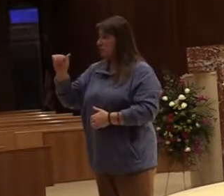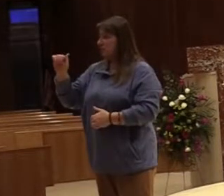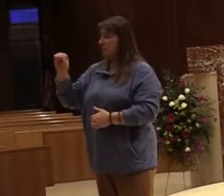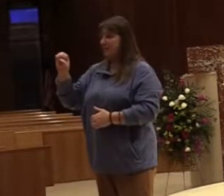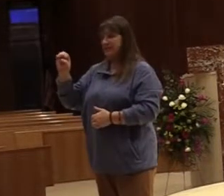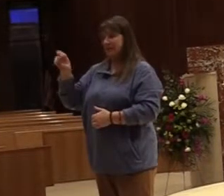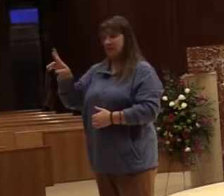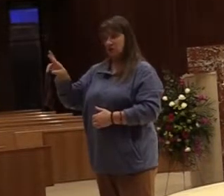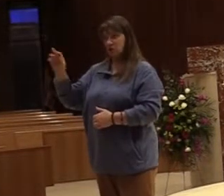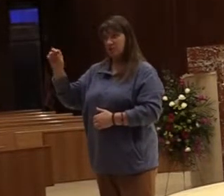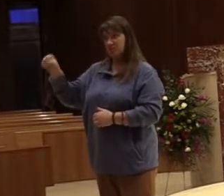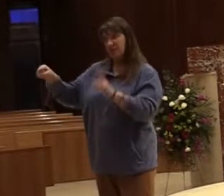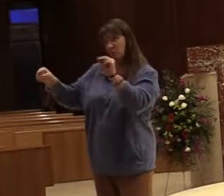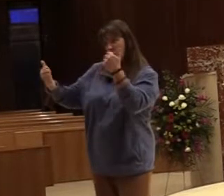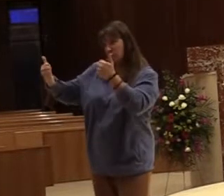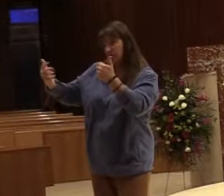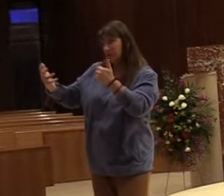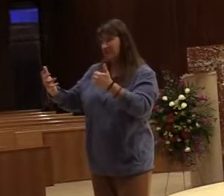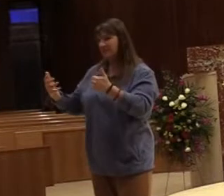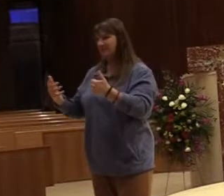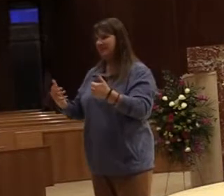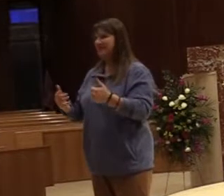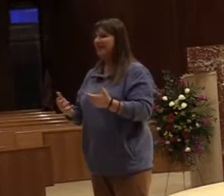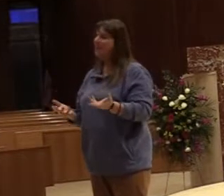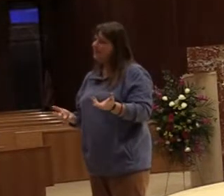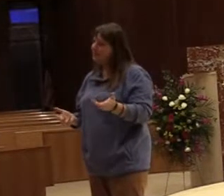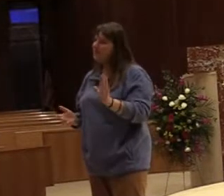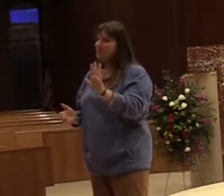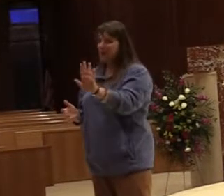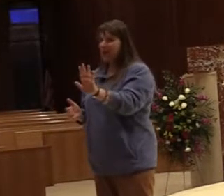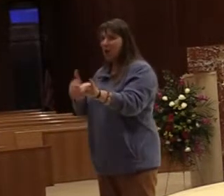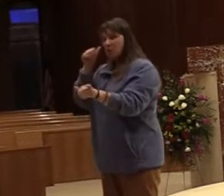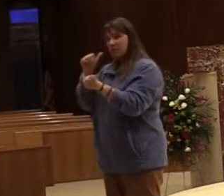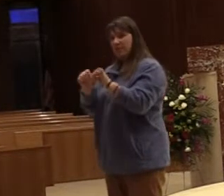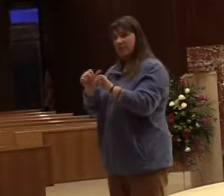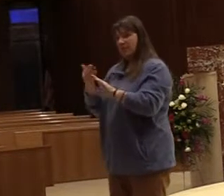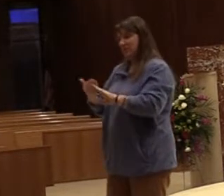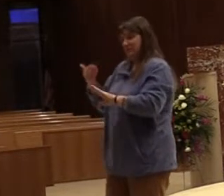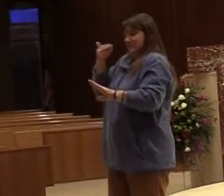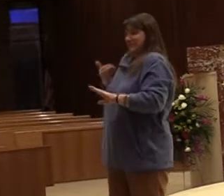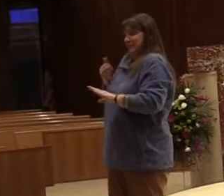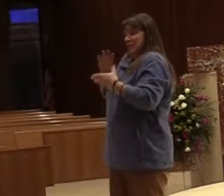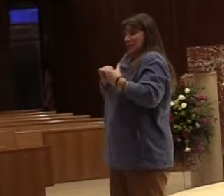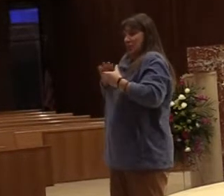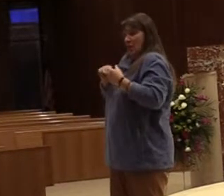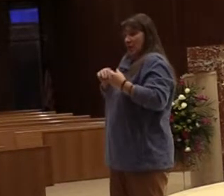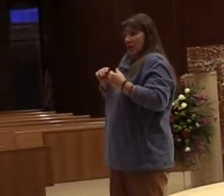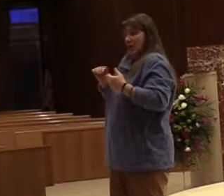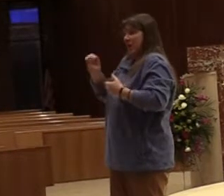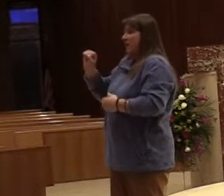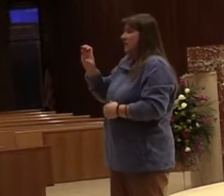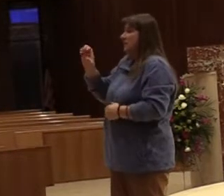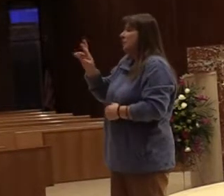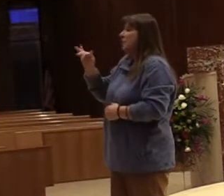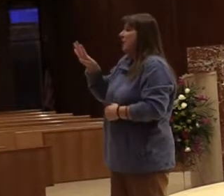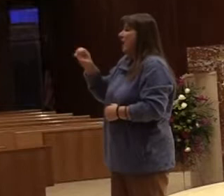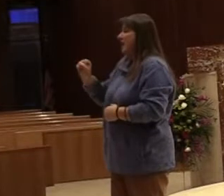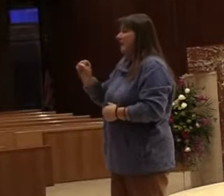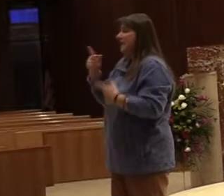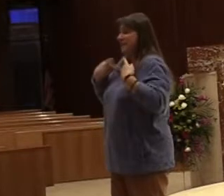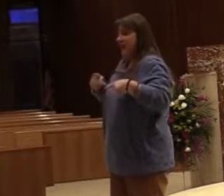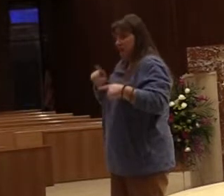That part of the issue with this is we know from the last parable that the scribes and Pharisees weren't interested in the